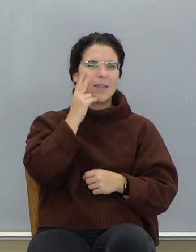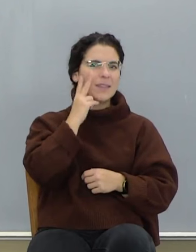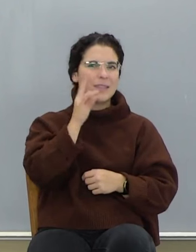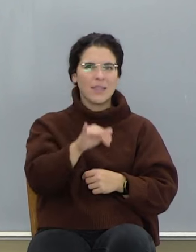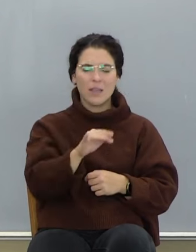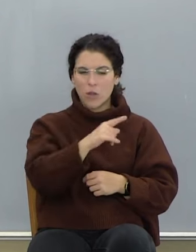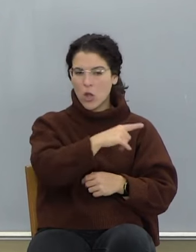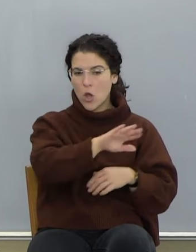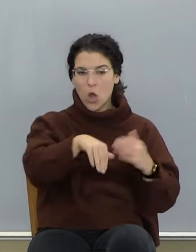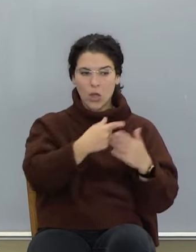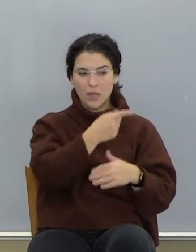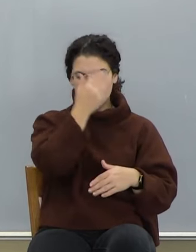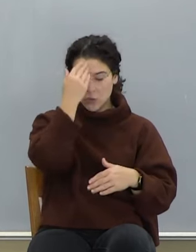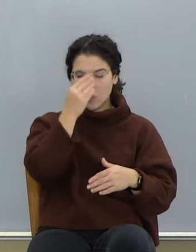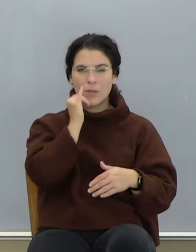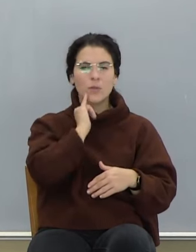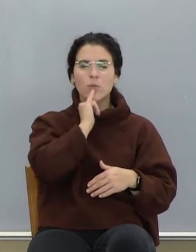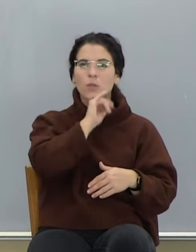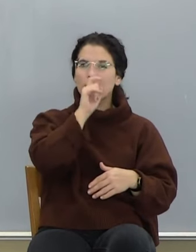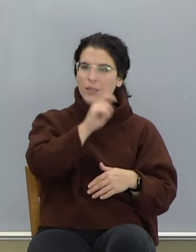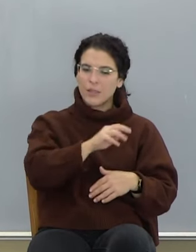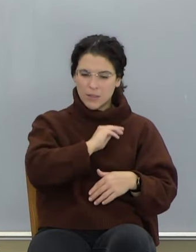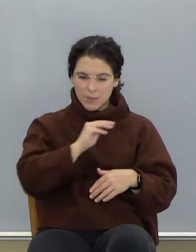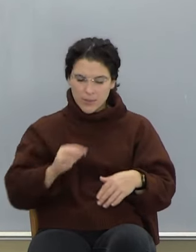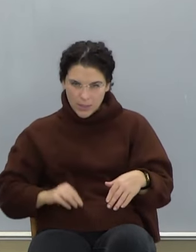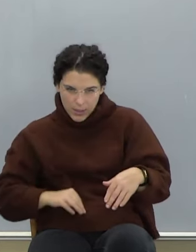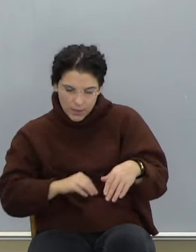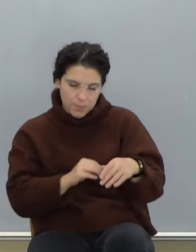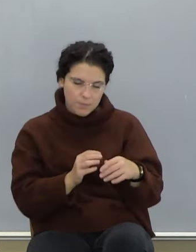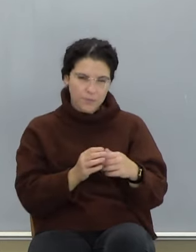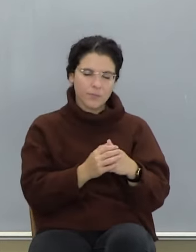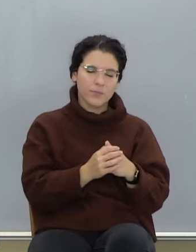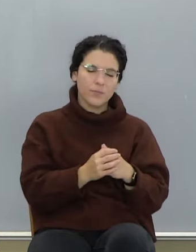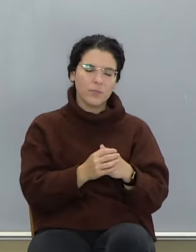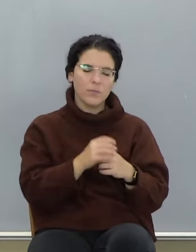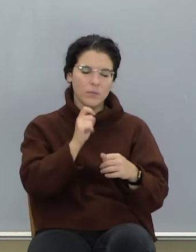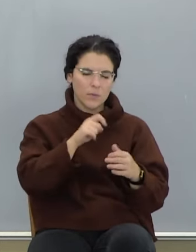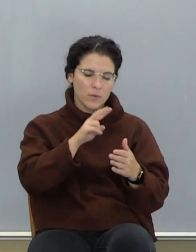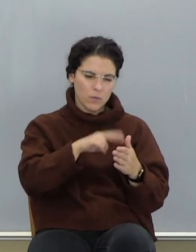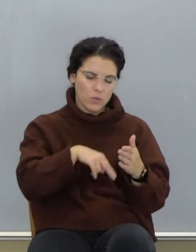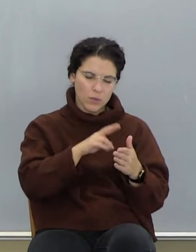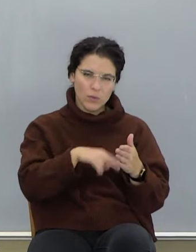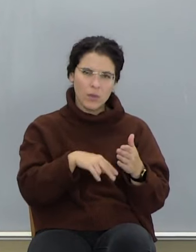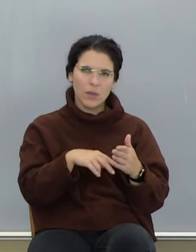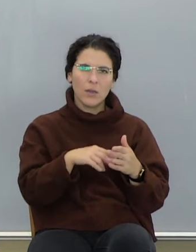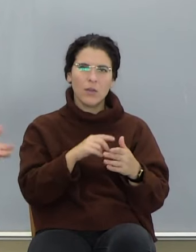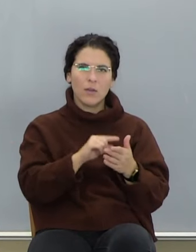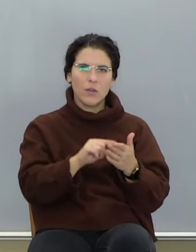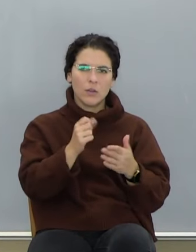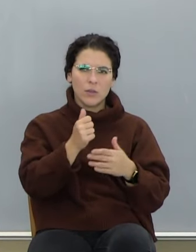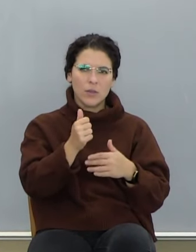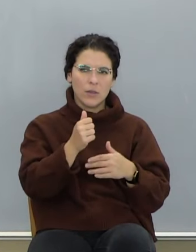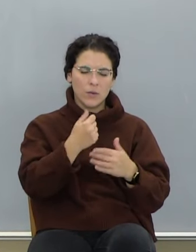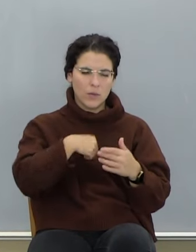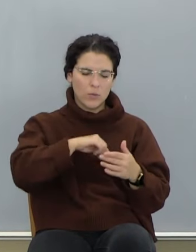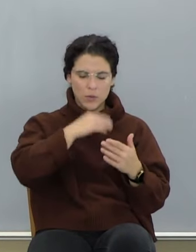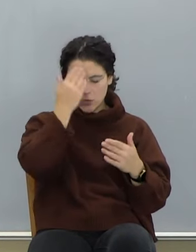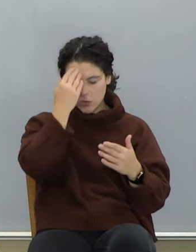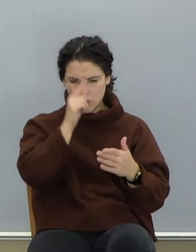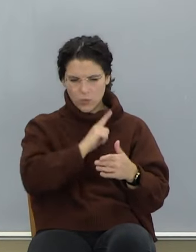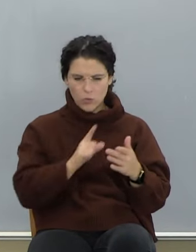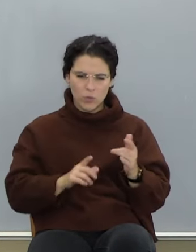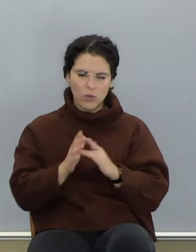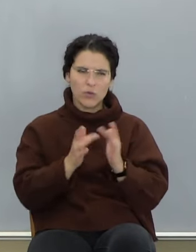is Israel needs a Messiah. So let's just read a little more. Verse 10. Now we know this is the Lord Jesus, right?